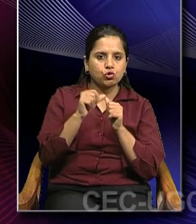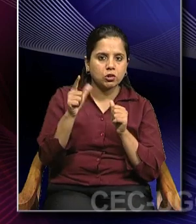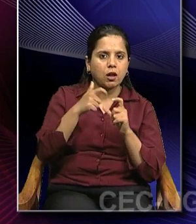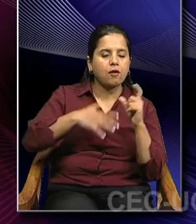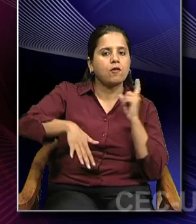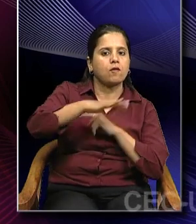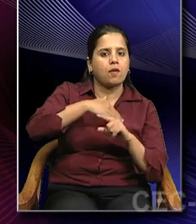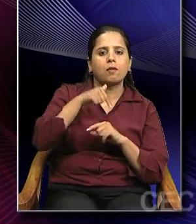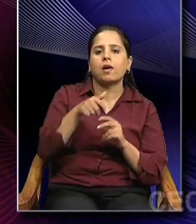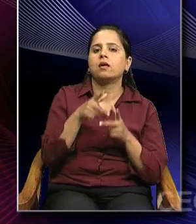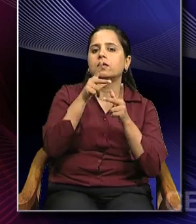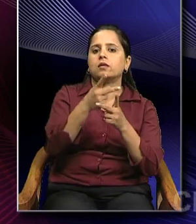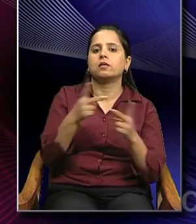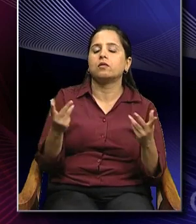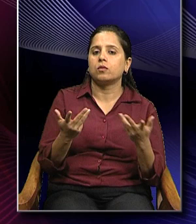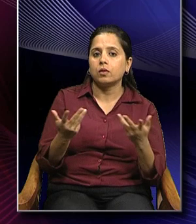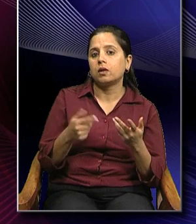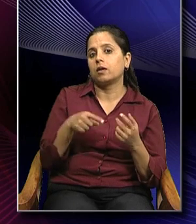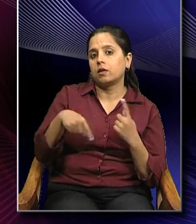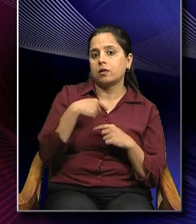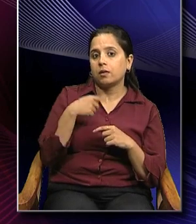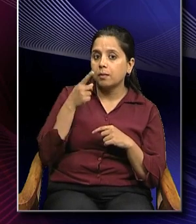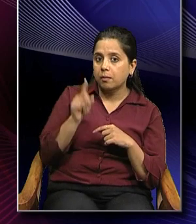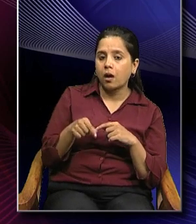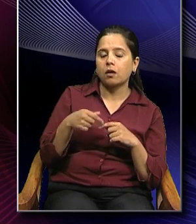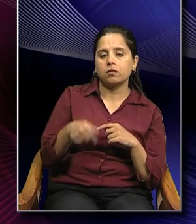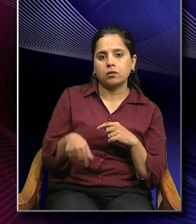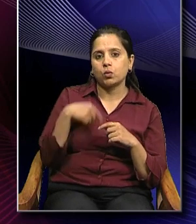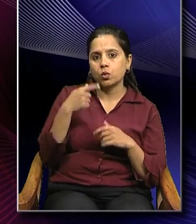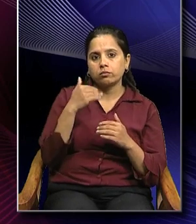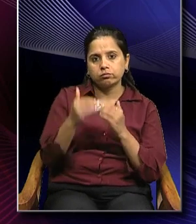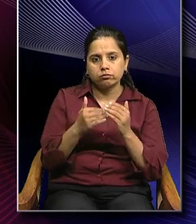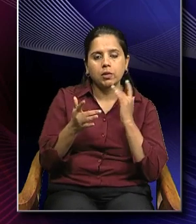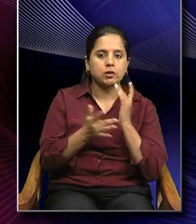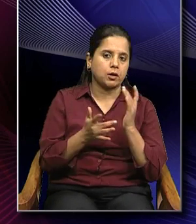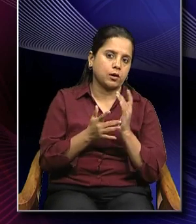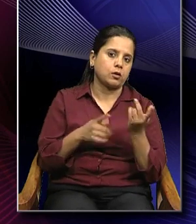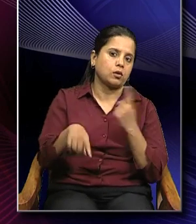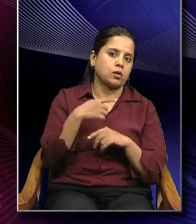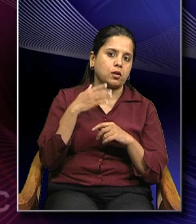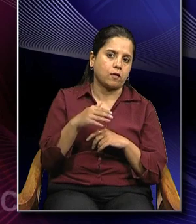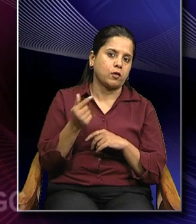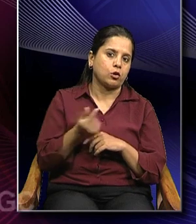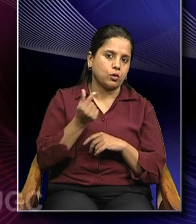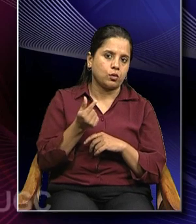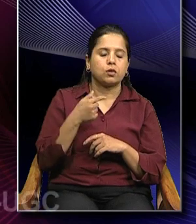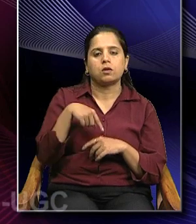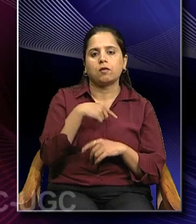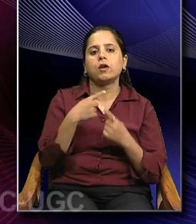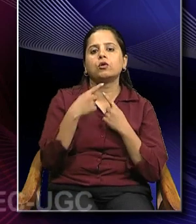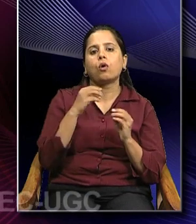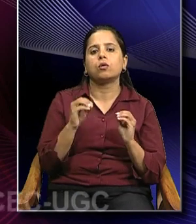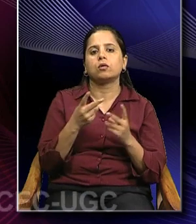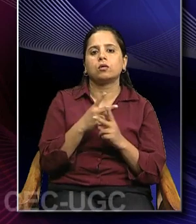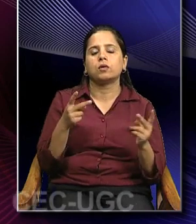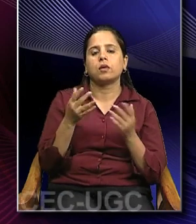and that is what I told you, that we have to augment the technology which we are using. So, we started talking about